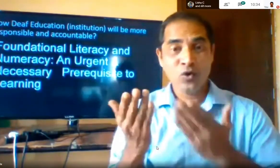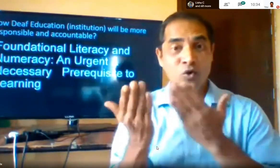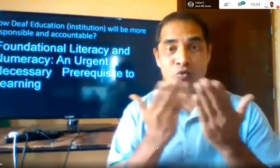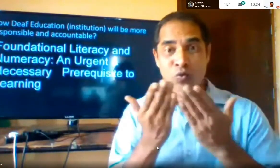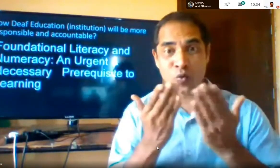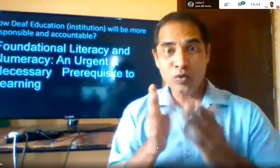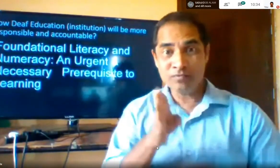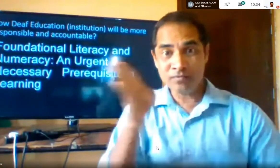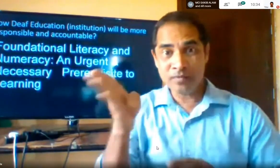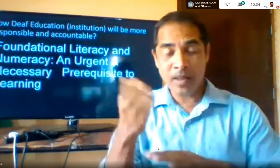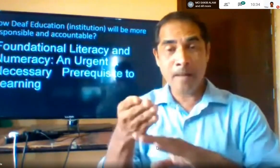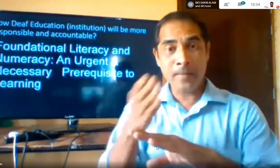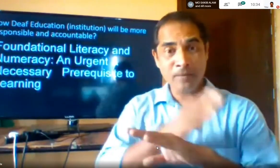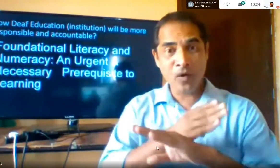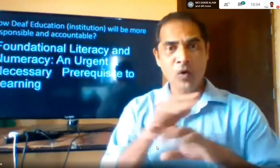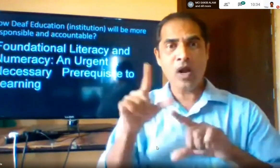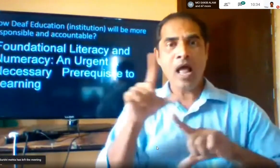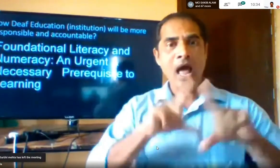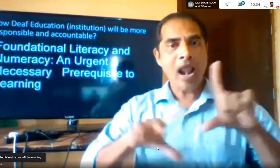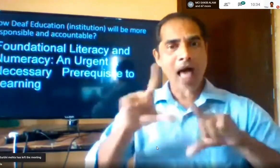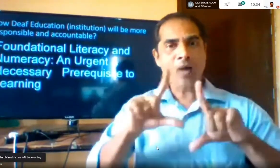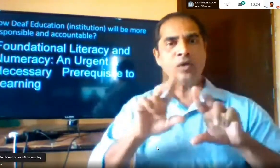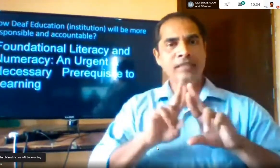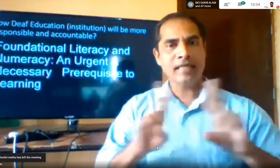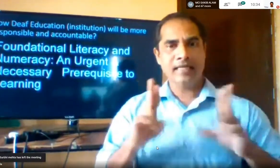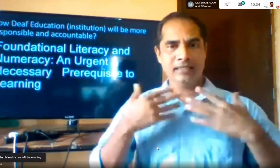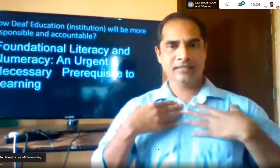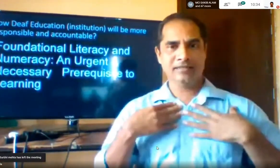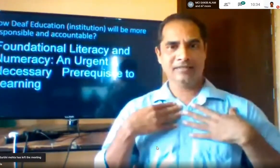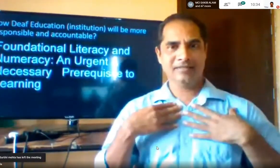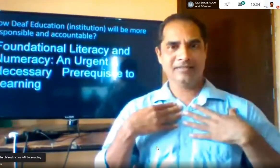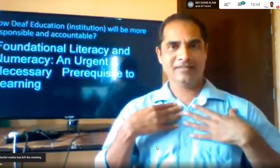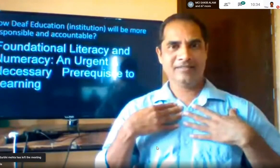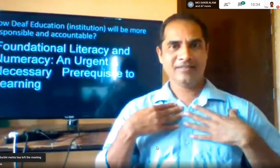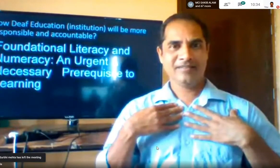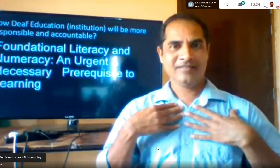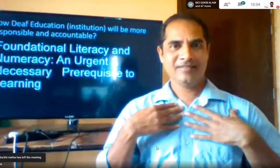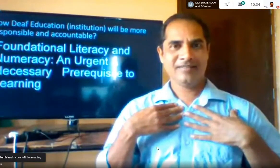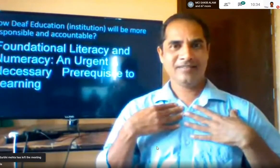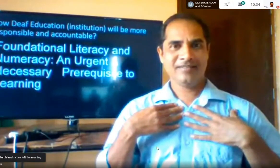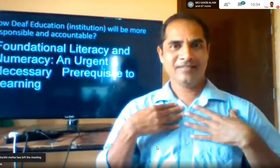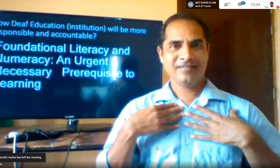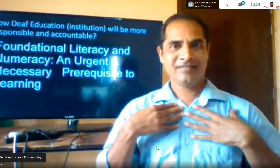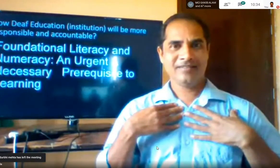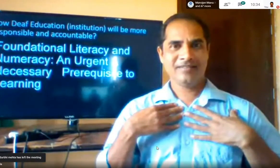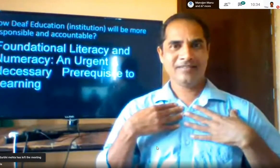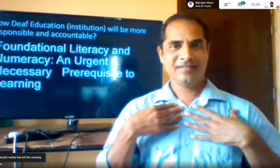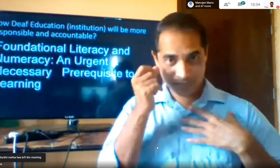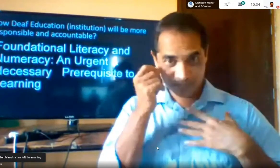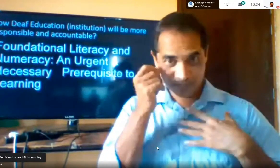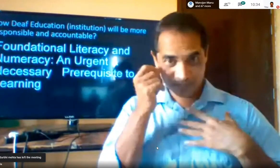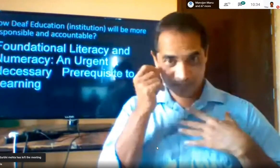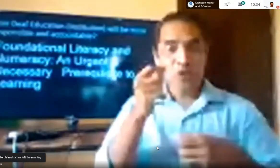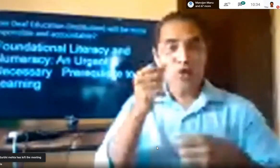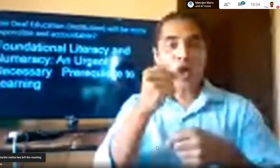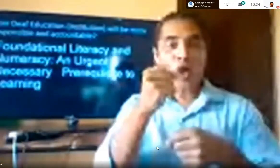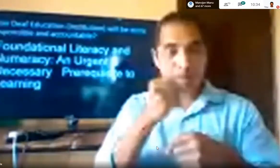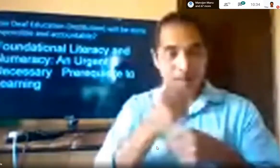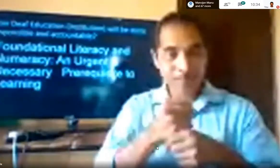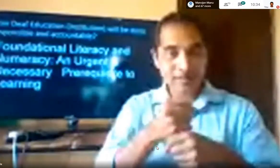So they have to go to the school, they have to learn the language, they have to acquire that language.